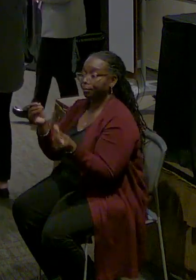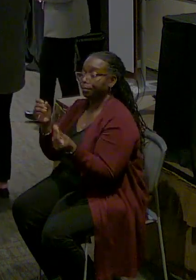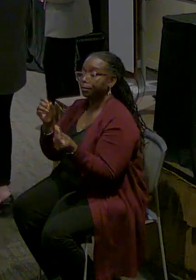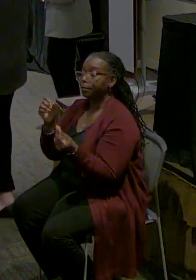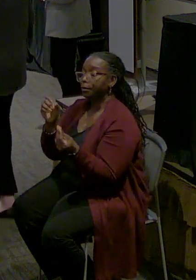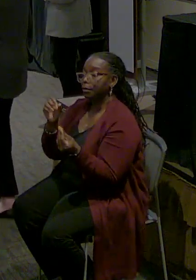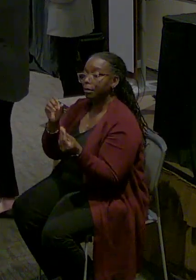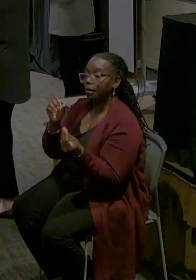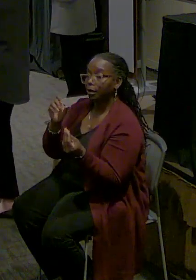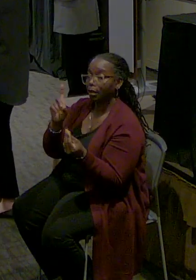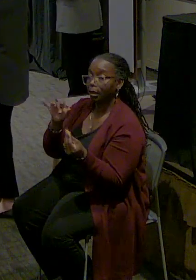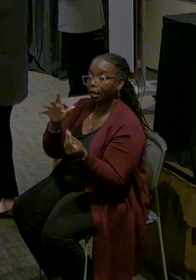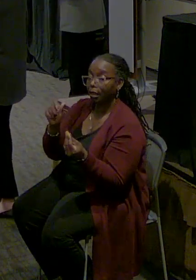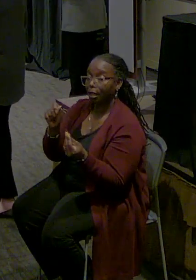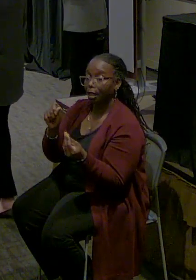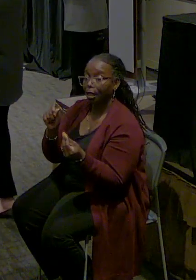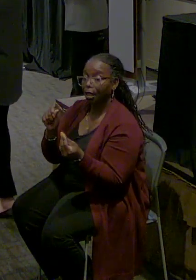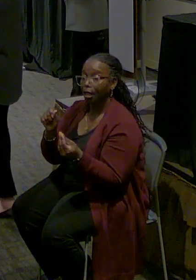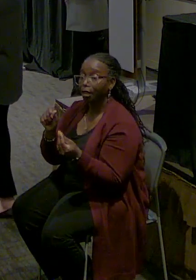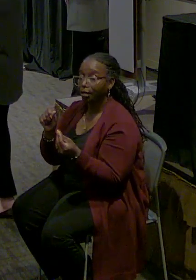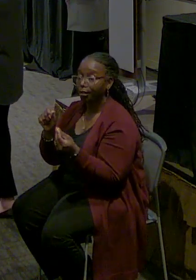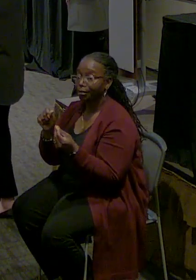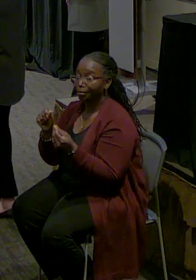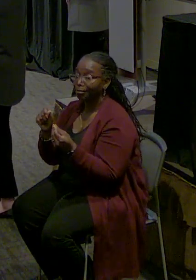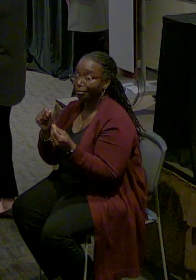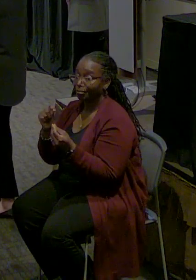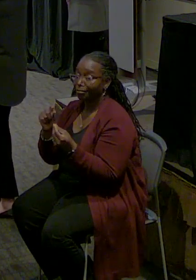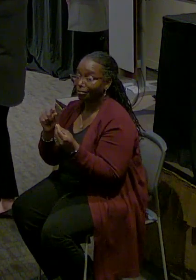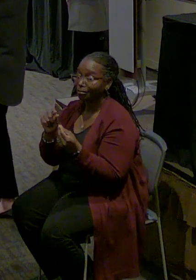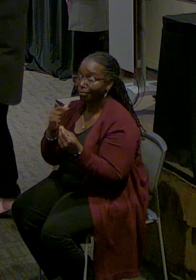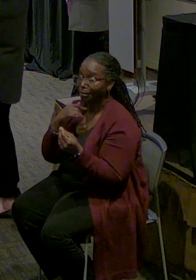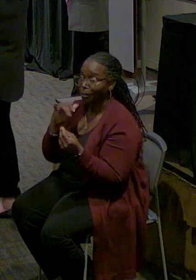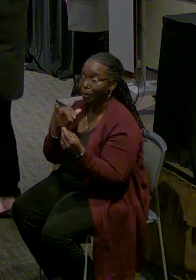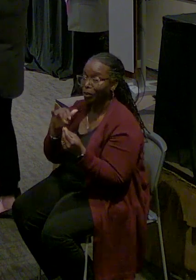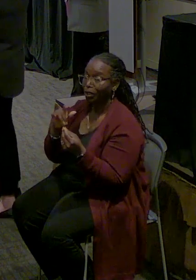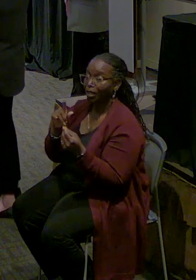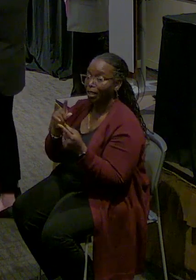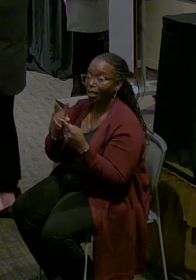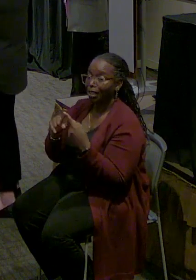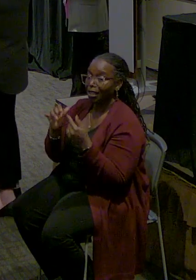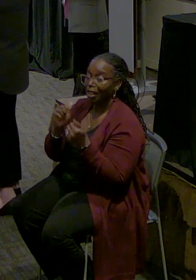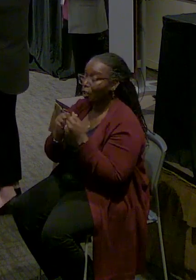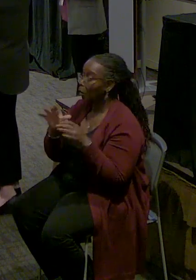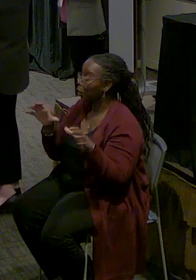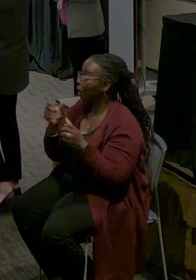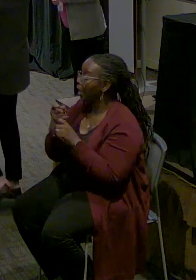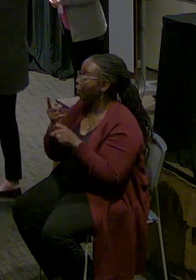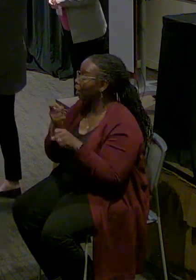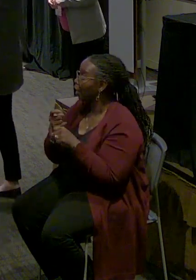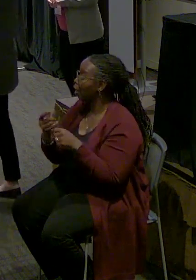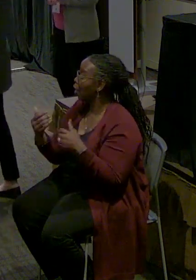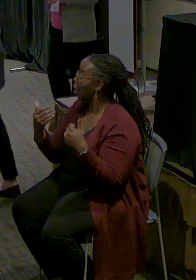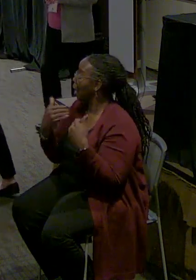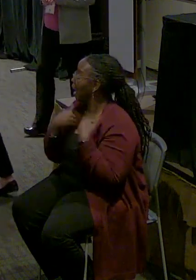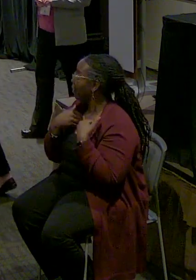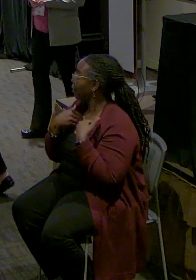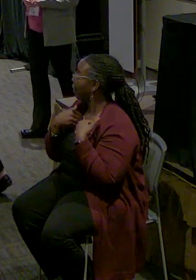for their performance indicators. And Misty will do a new one every year. So